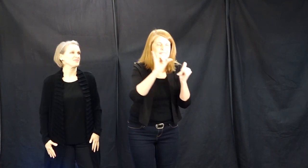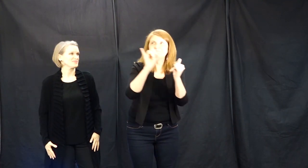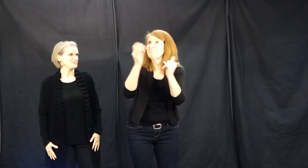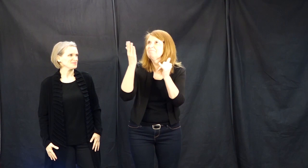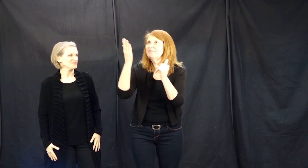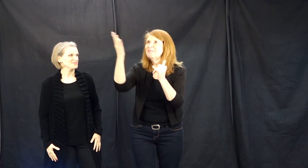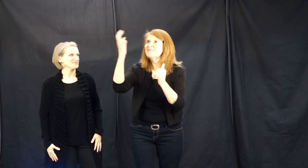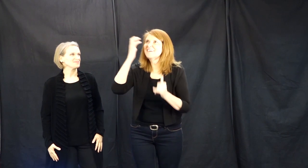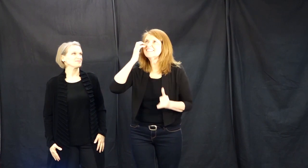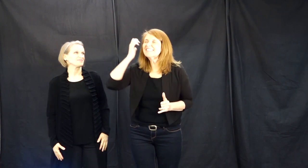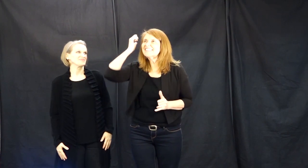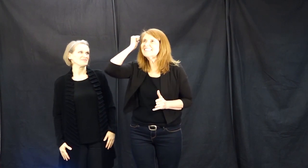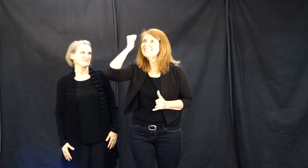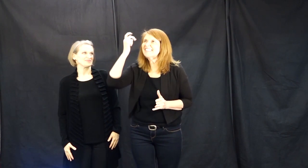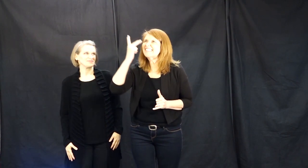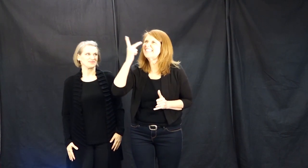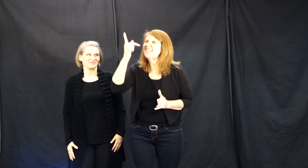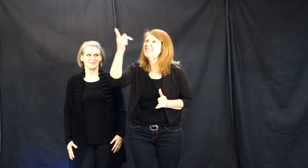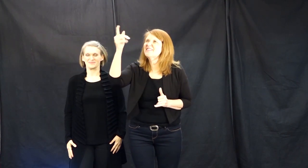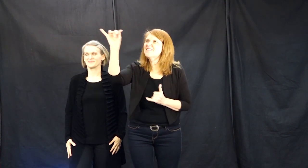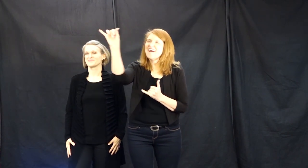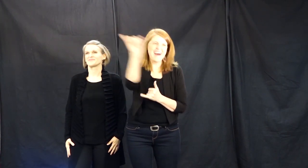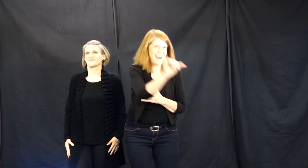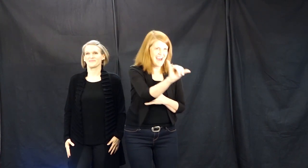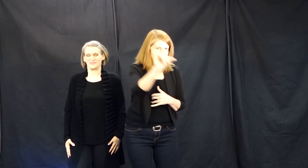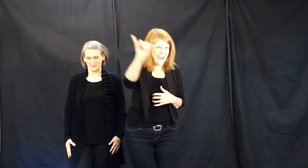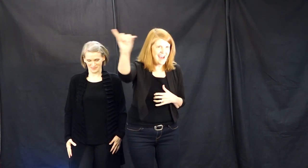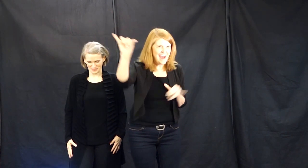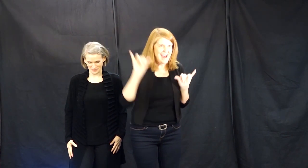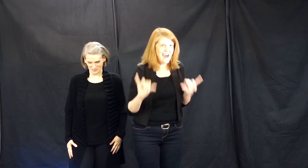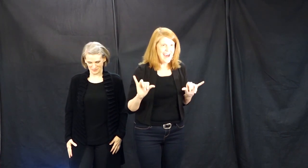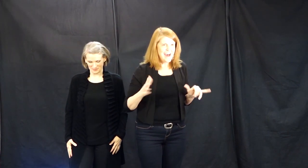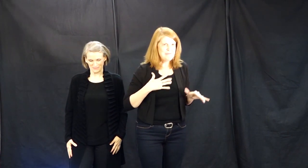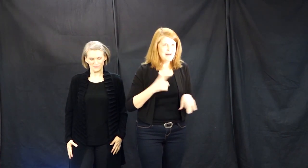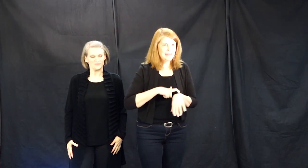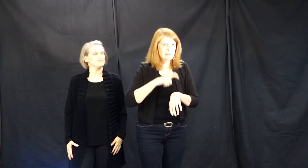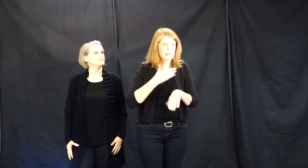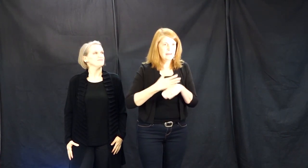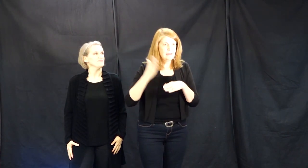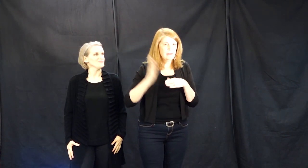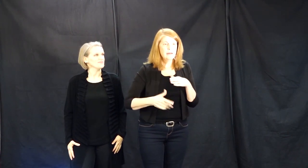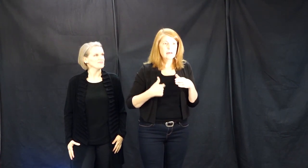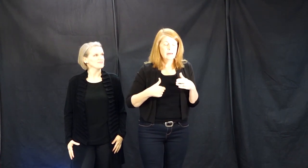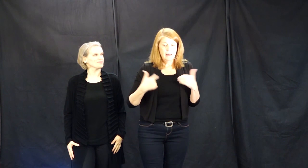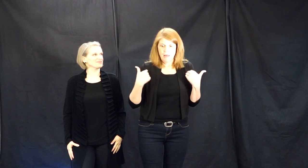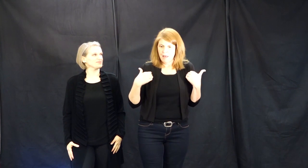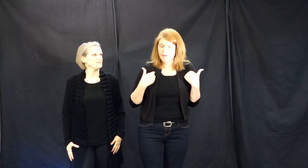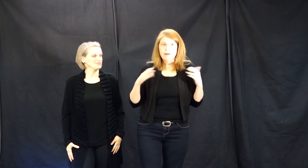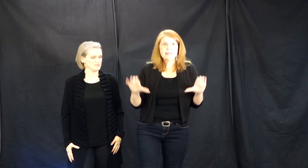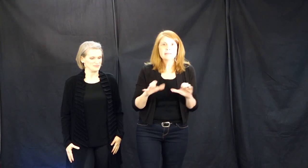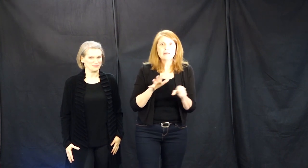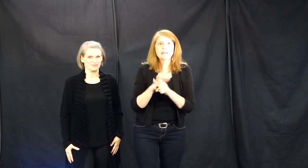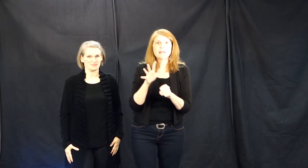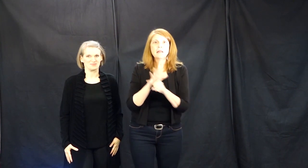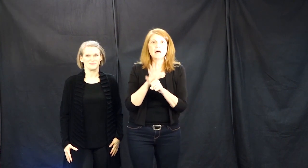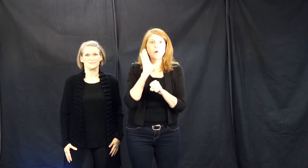Alexander. I see you every time. And when my time is up, have I done enough? Will they tell